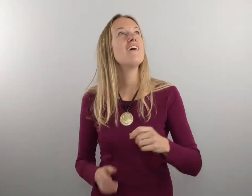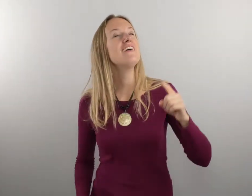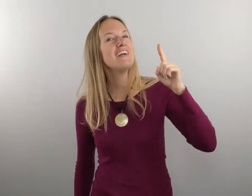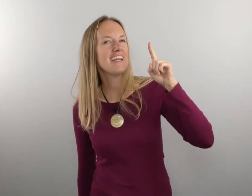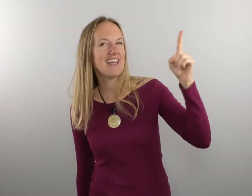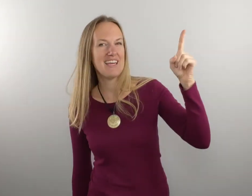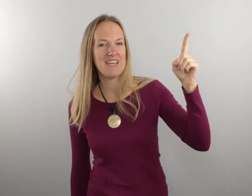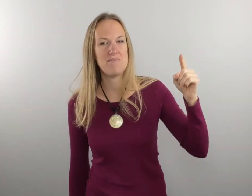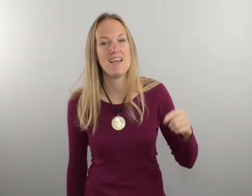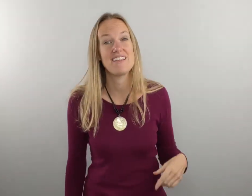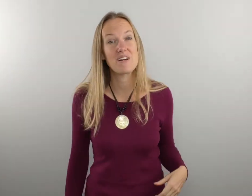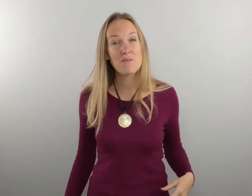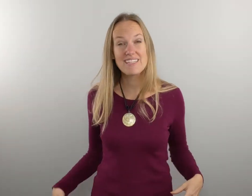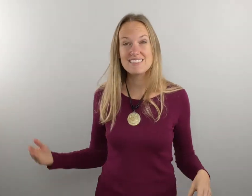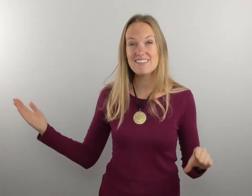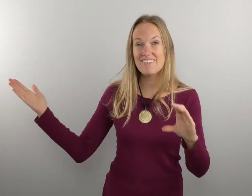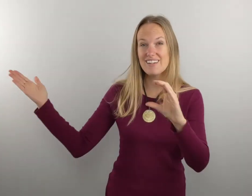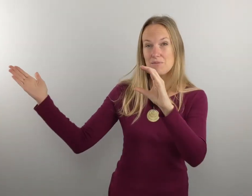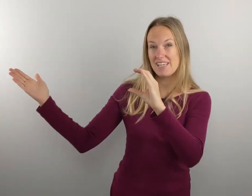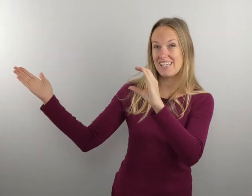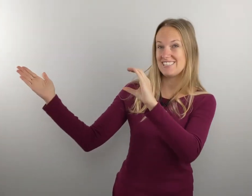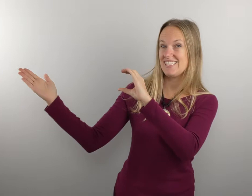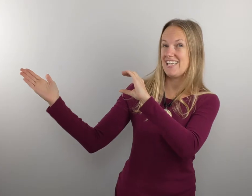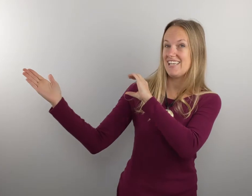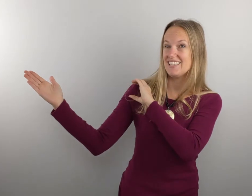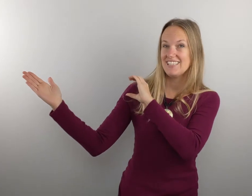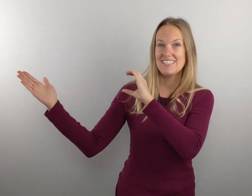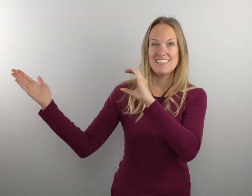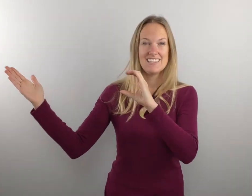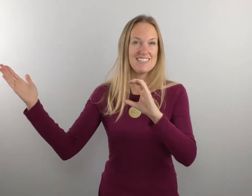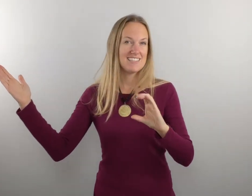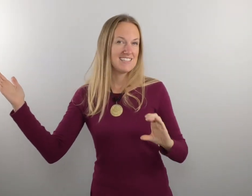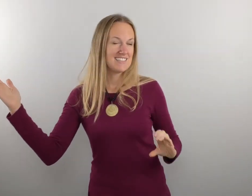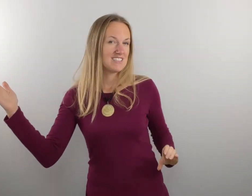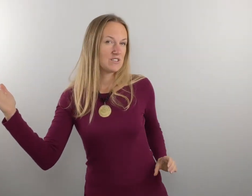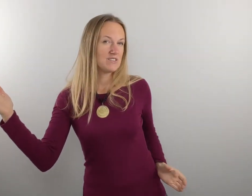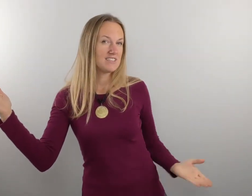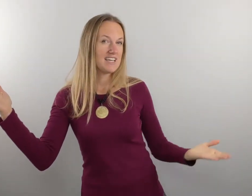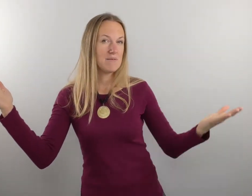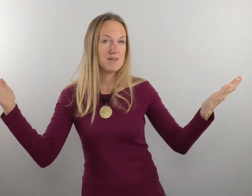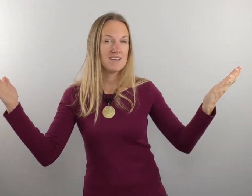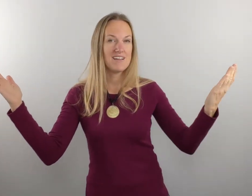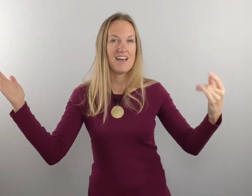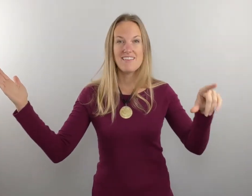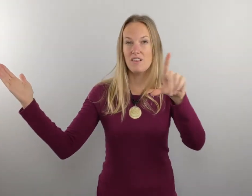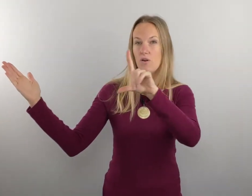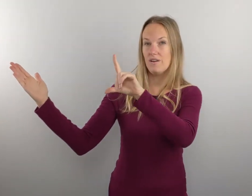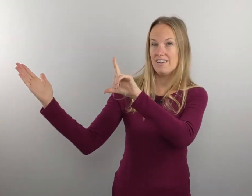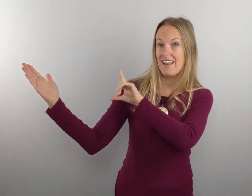Adore Him, and then Christ the Lord, making a C, shoulder to hip, and then Lord and